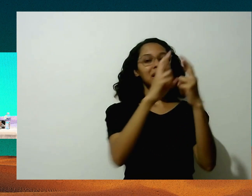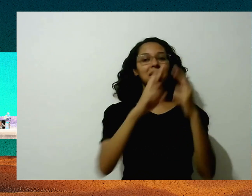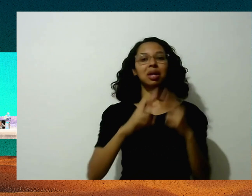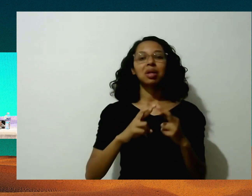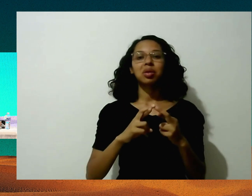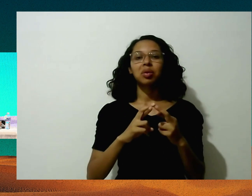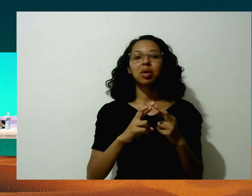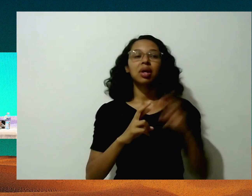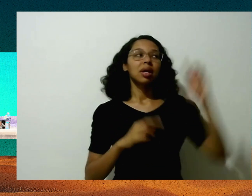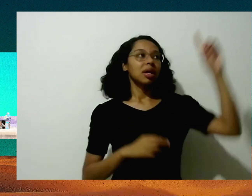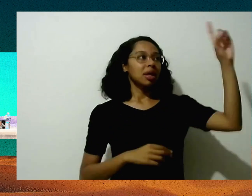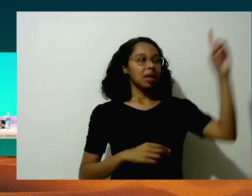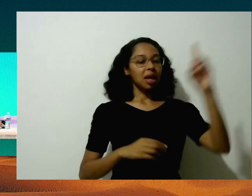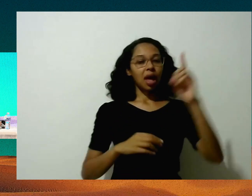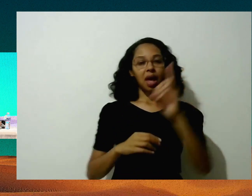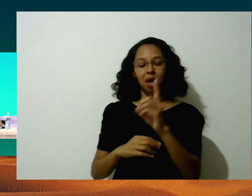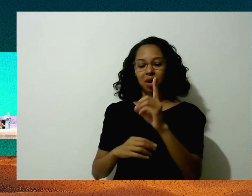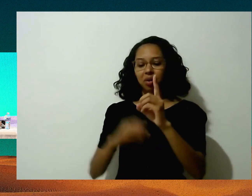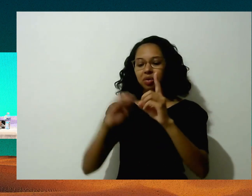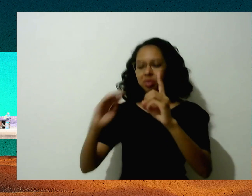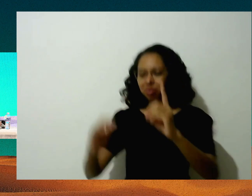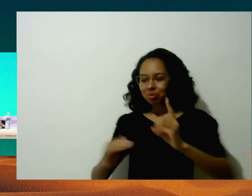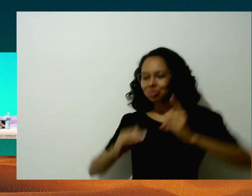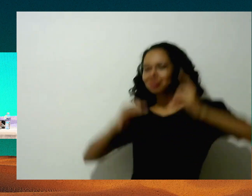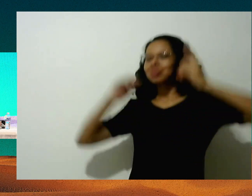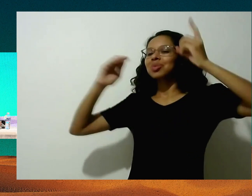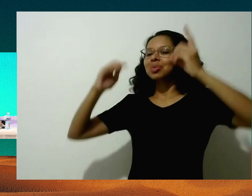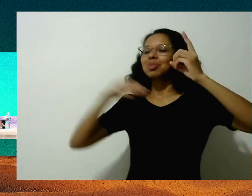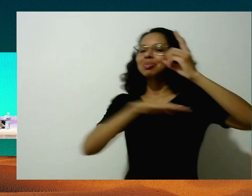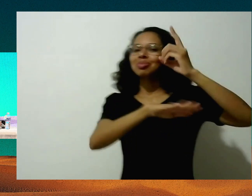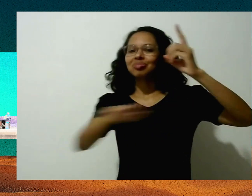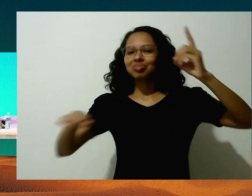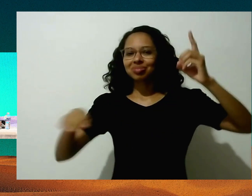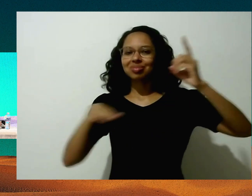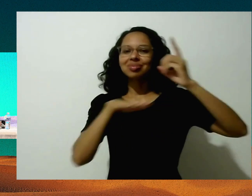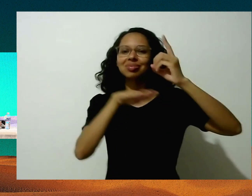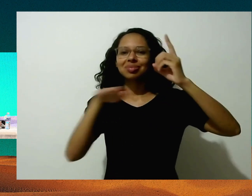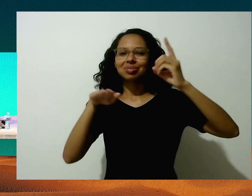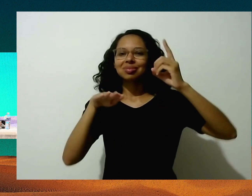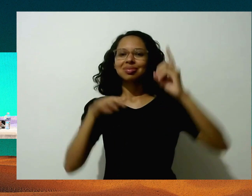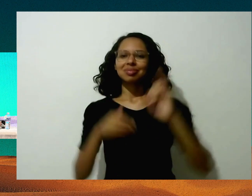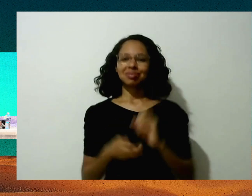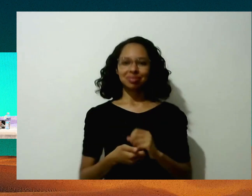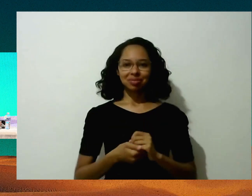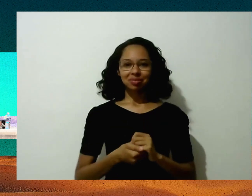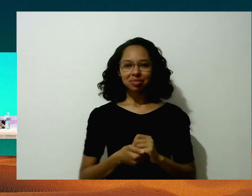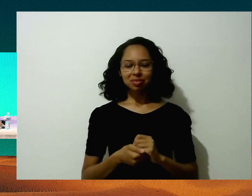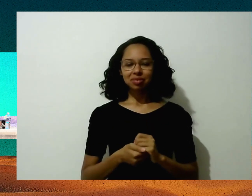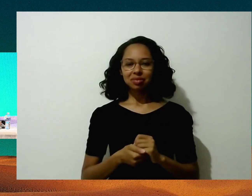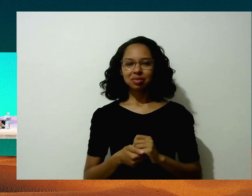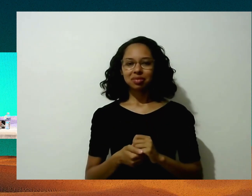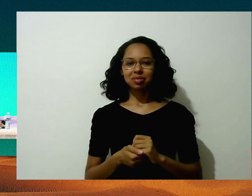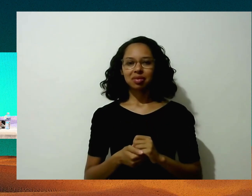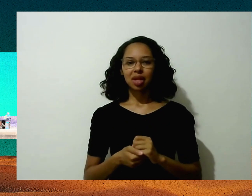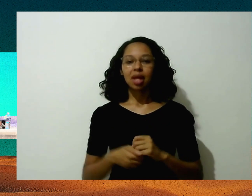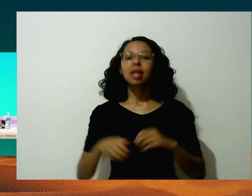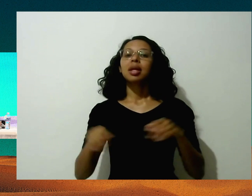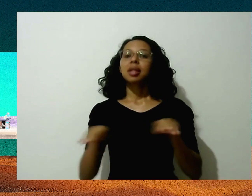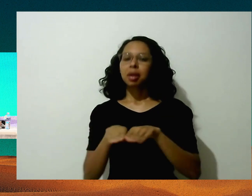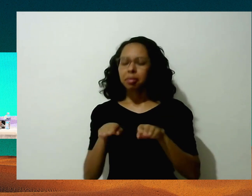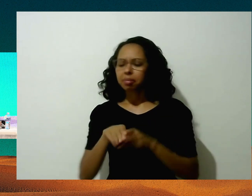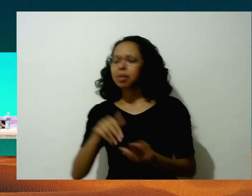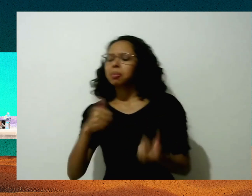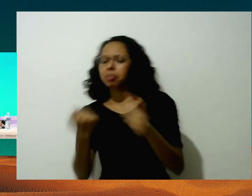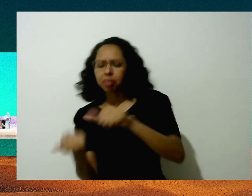na vida das pessoas. The gospel of the kingdom will bring the headship of Christ on people's lives. E não só isso, batizando-os em nome do Pai, do Filho